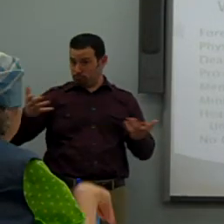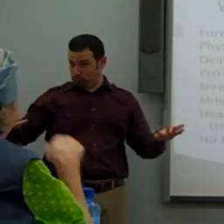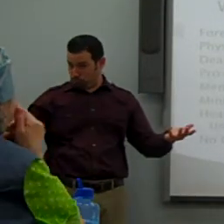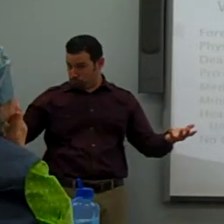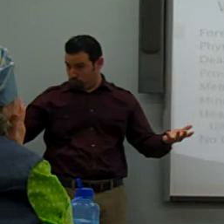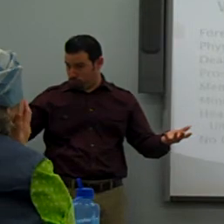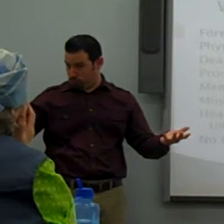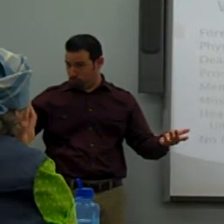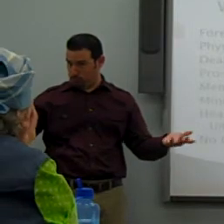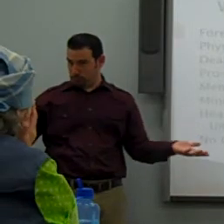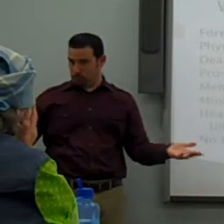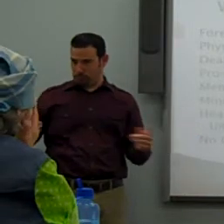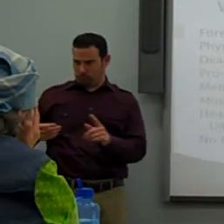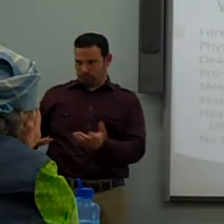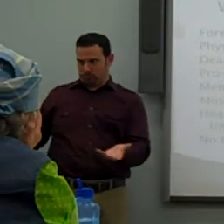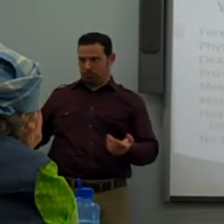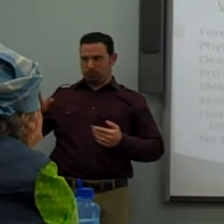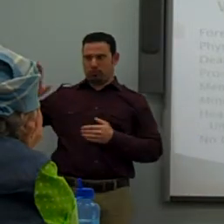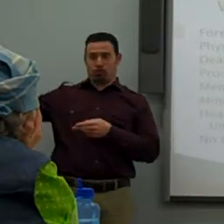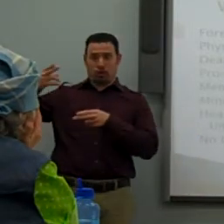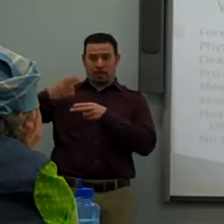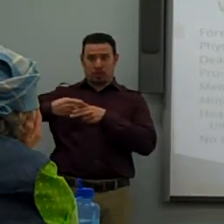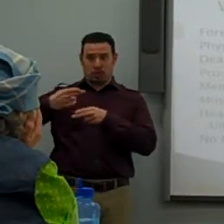Are they following the CPC? Okay.